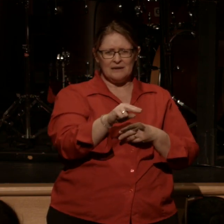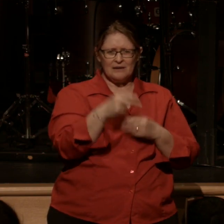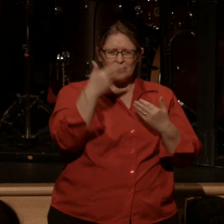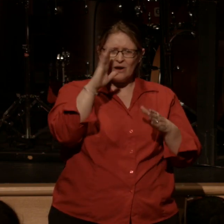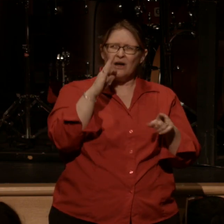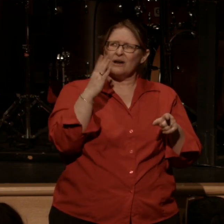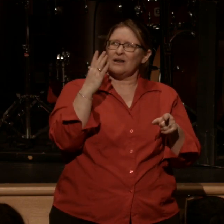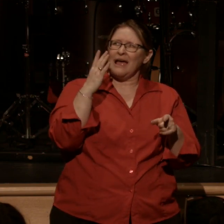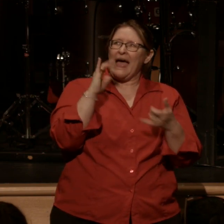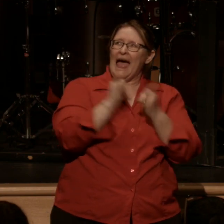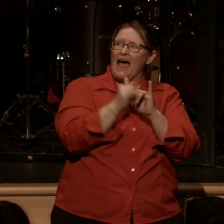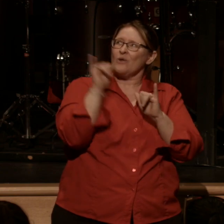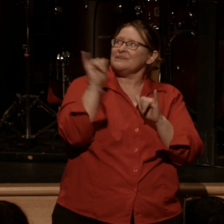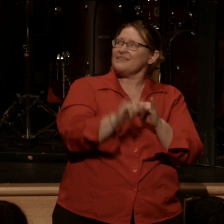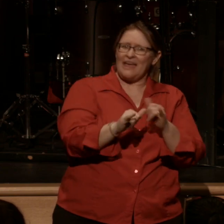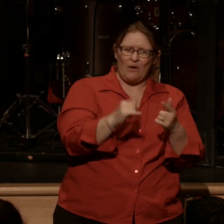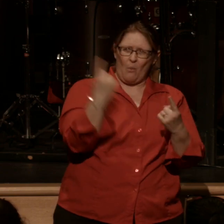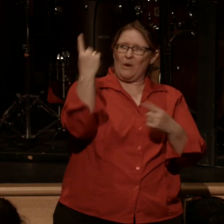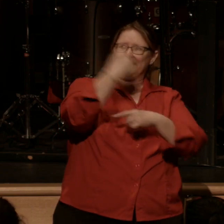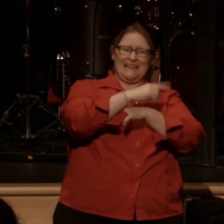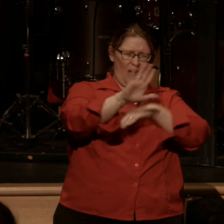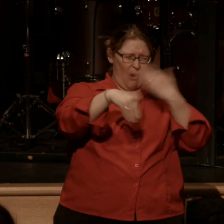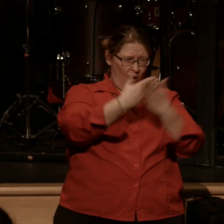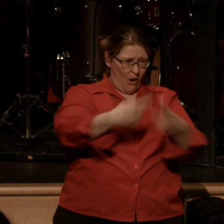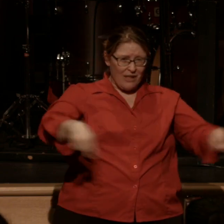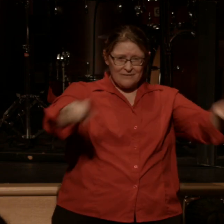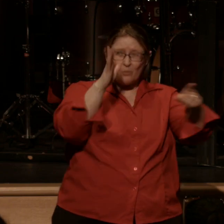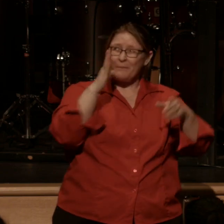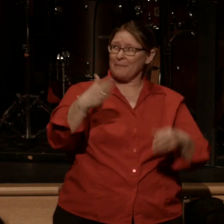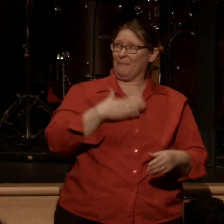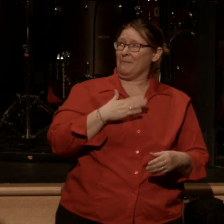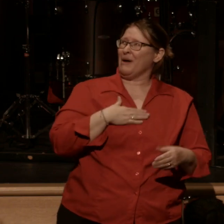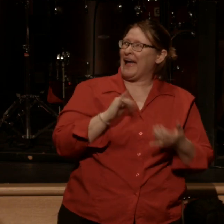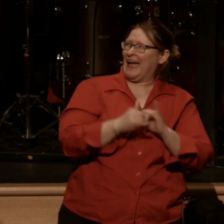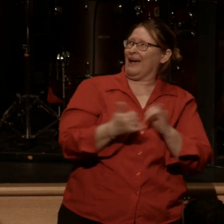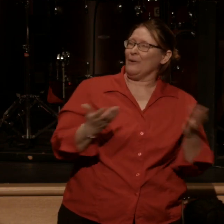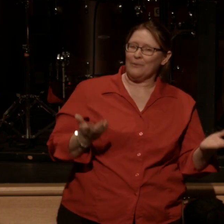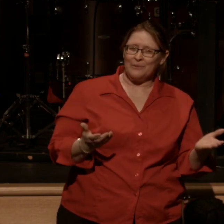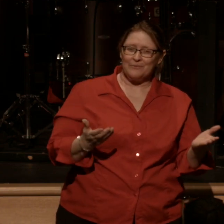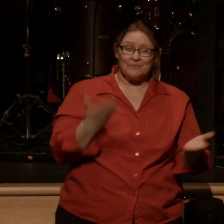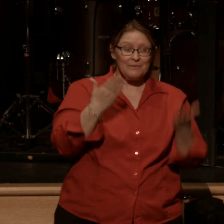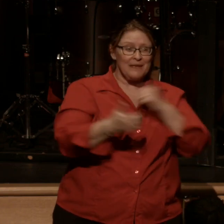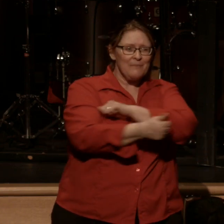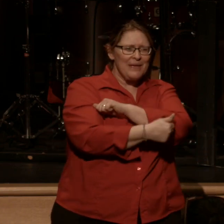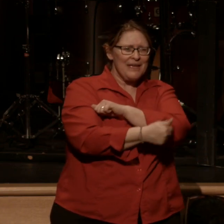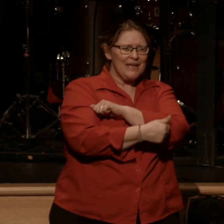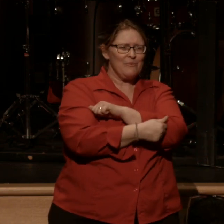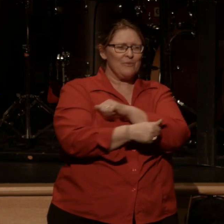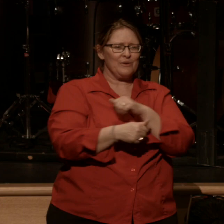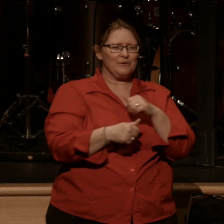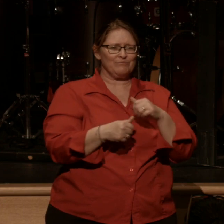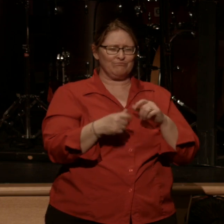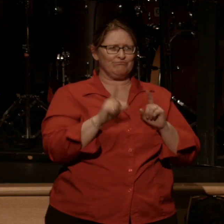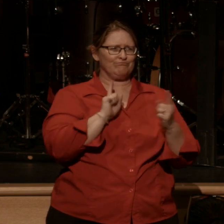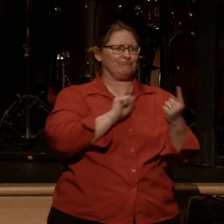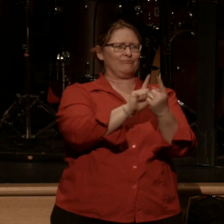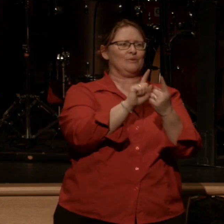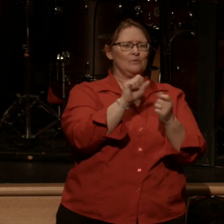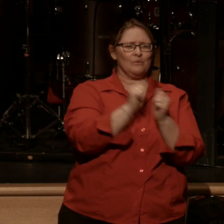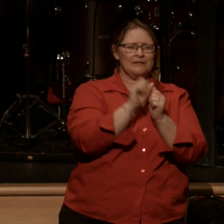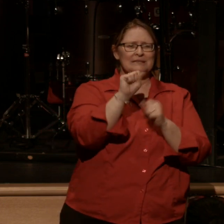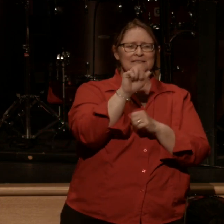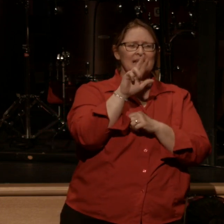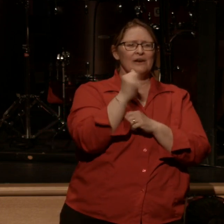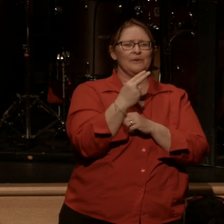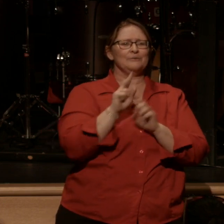could this be that all of this will one day be mine? Maybe Abraham walks up and he stands with Sarah looking out